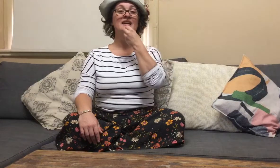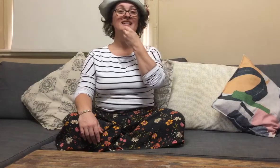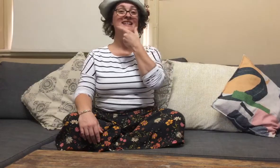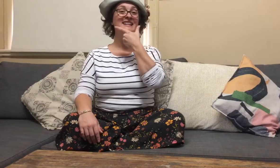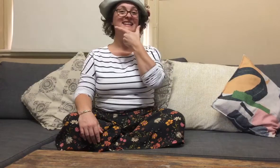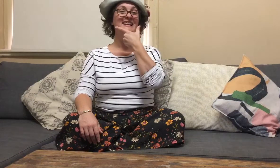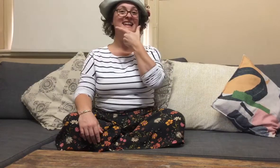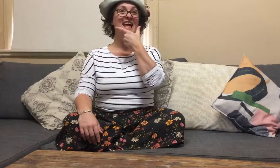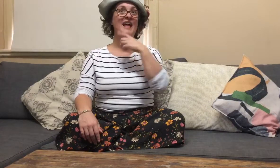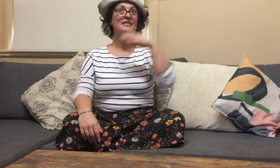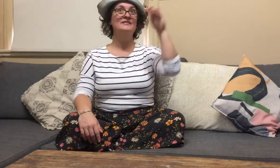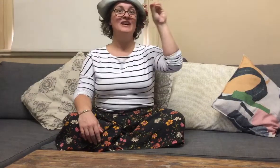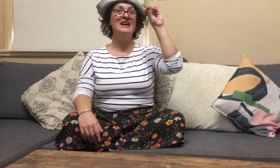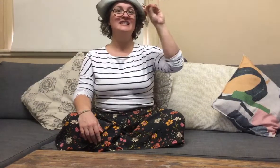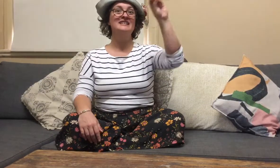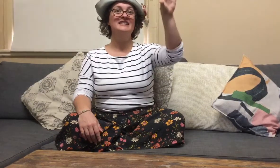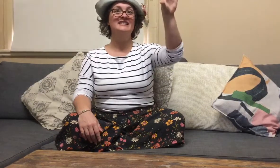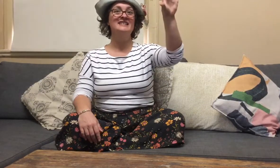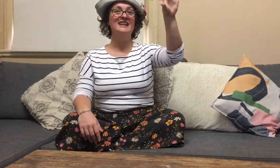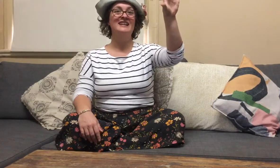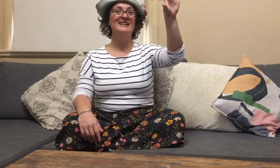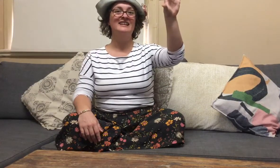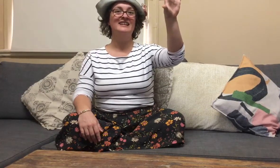Smile at the rising sun.